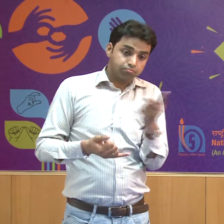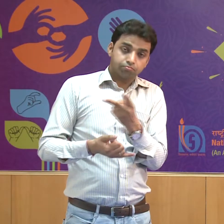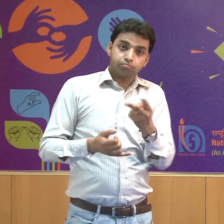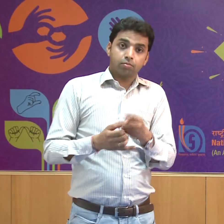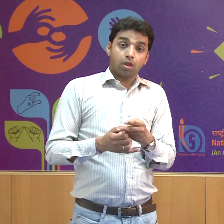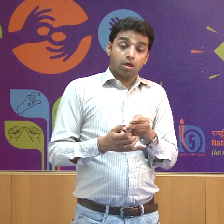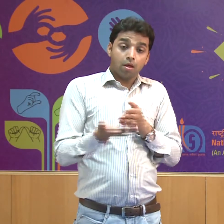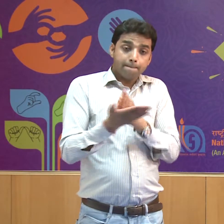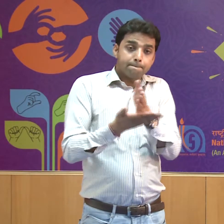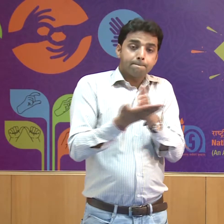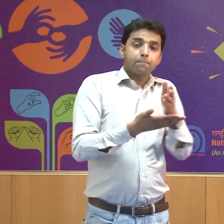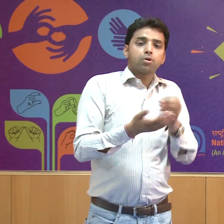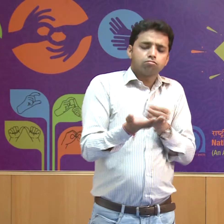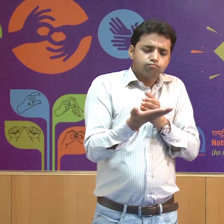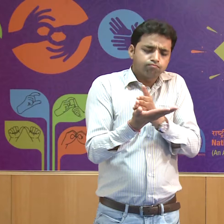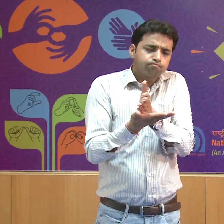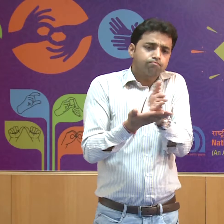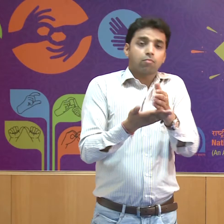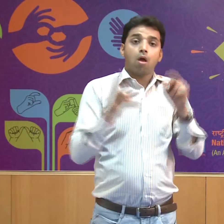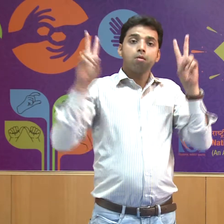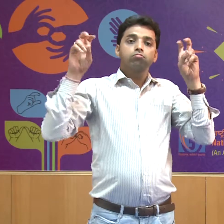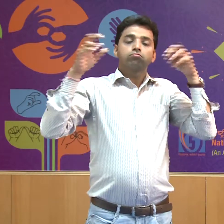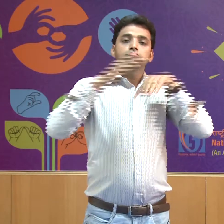medium of instruction and subject taught in them.